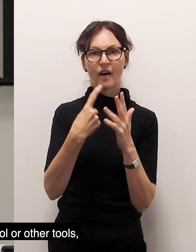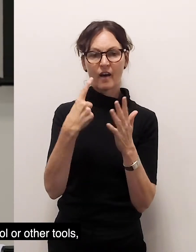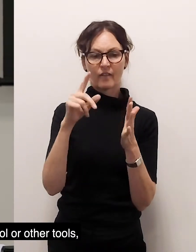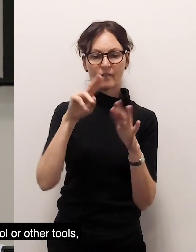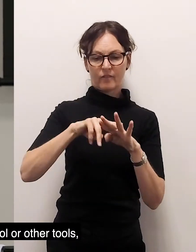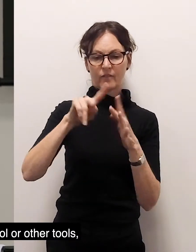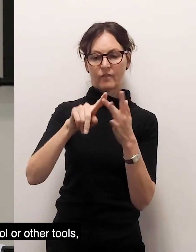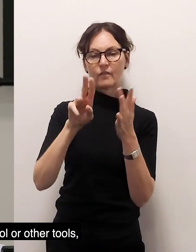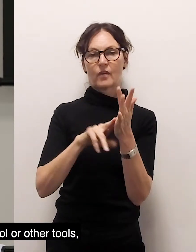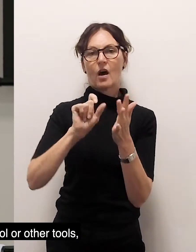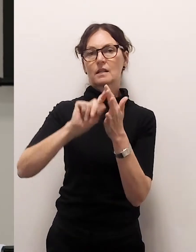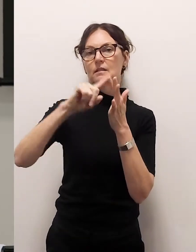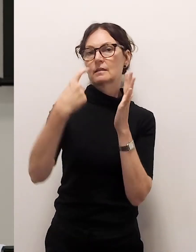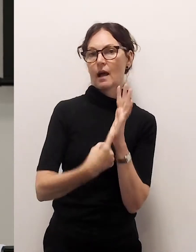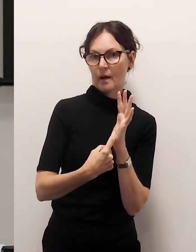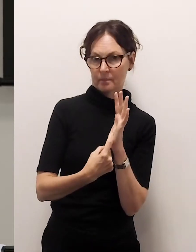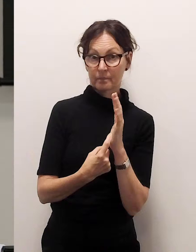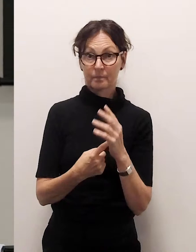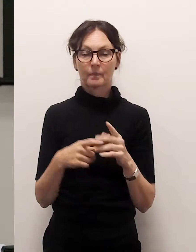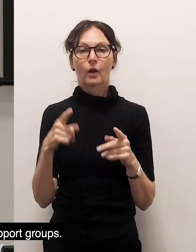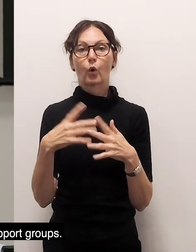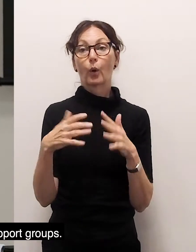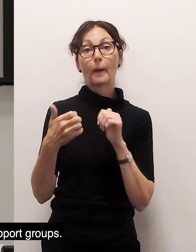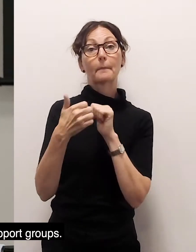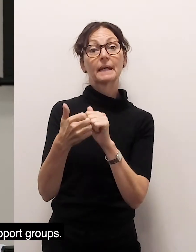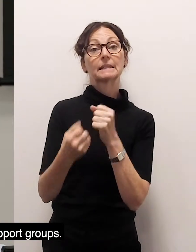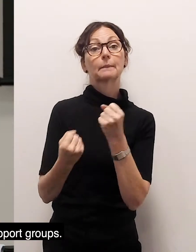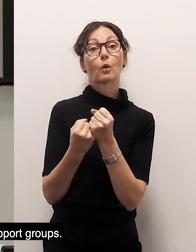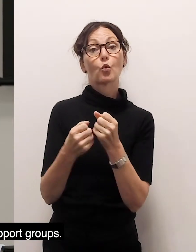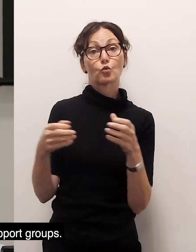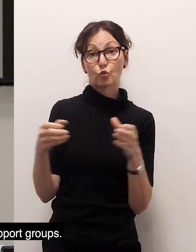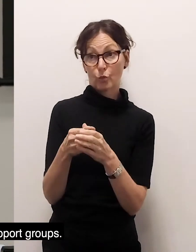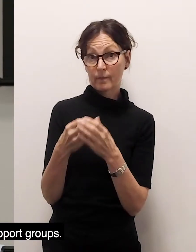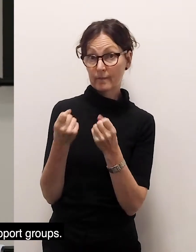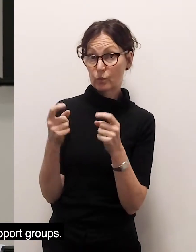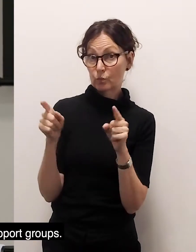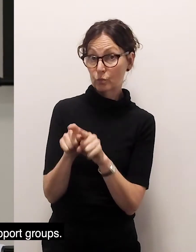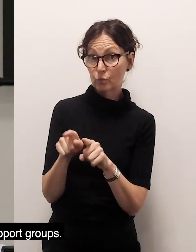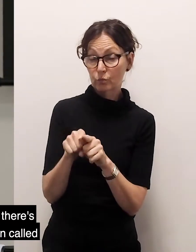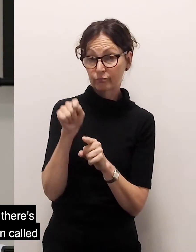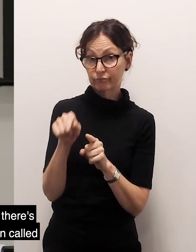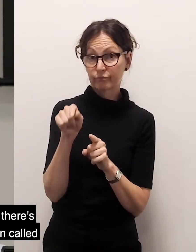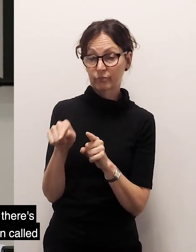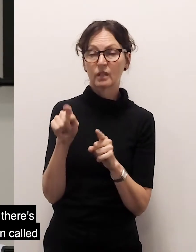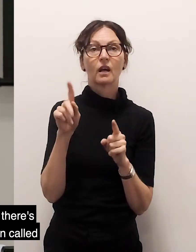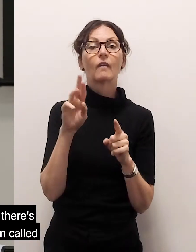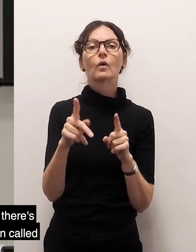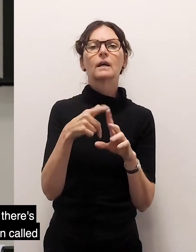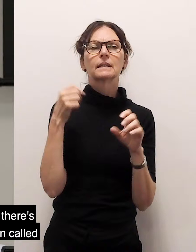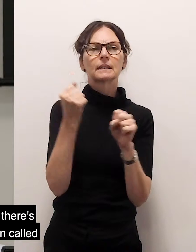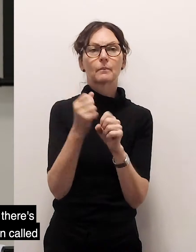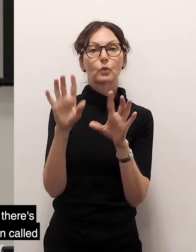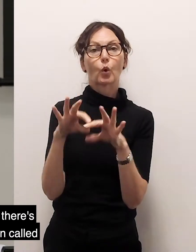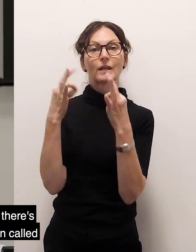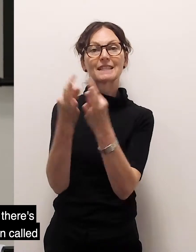tool or other tools, but there's peer support groups. For example,